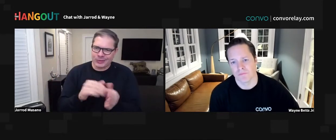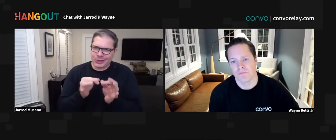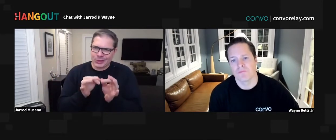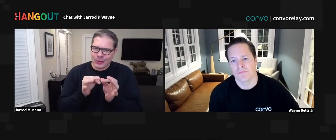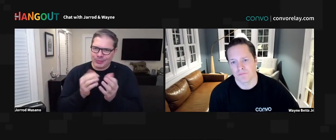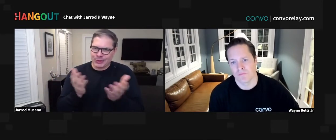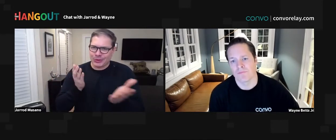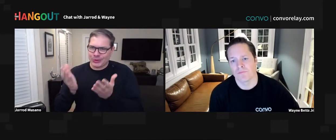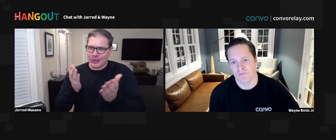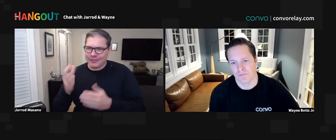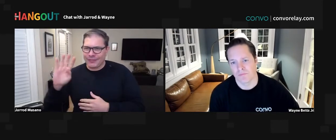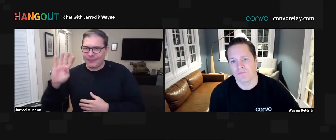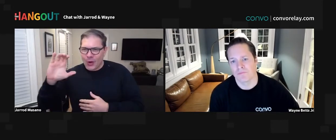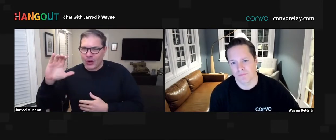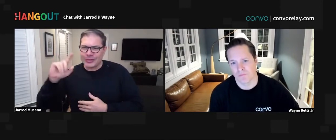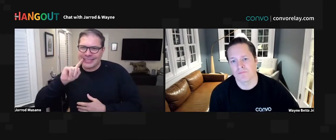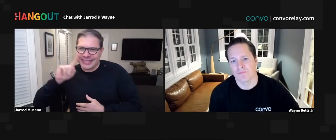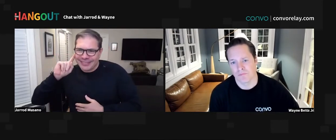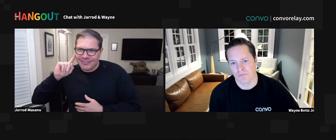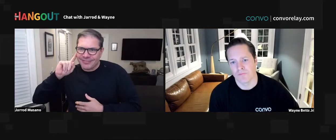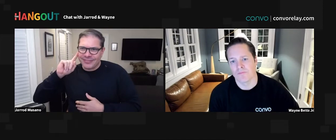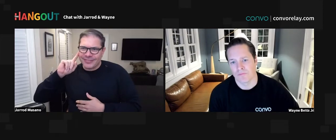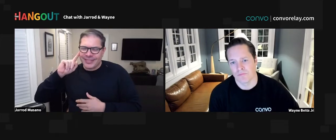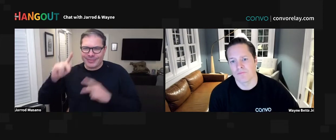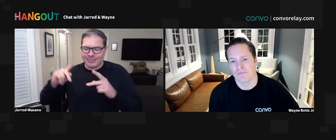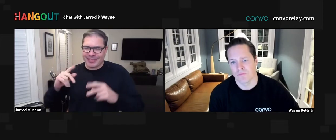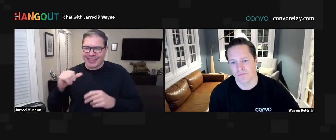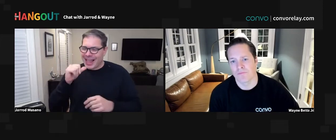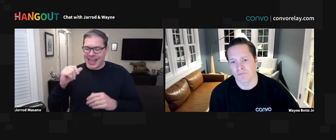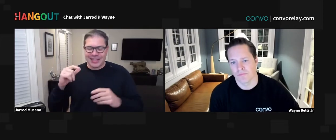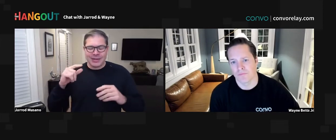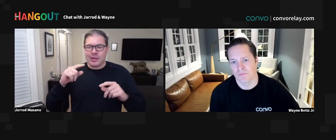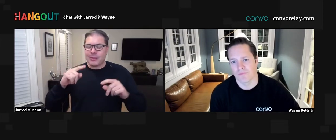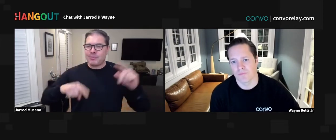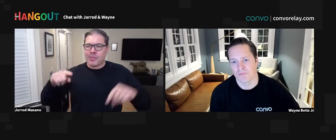current environment, there are 20,000 interpreters,